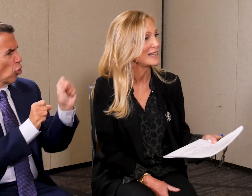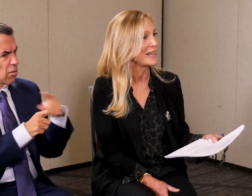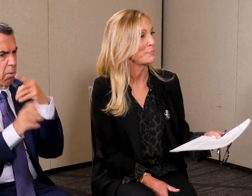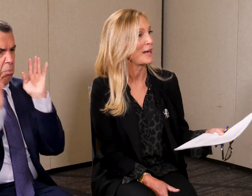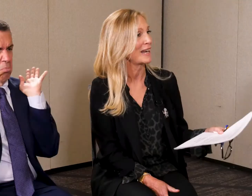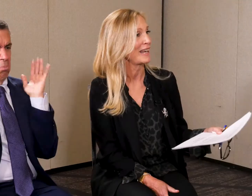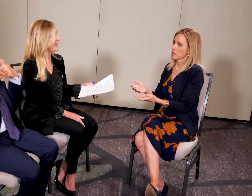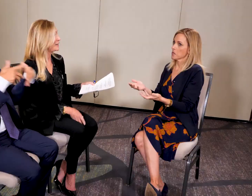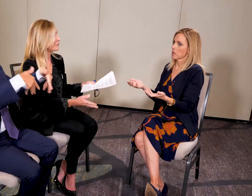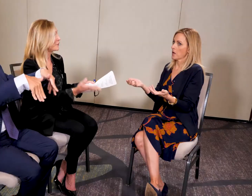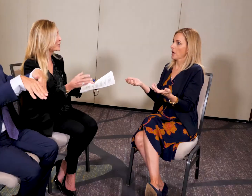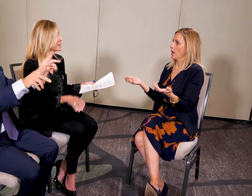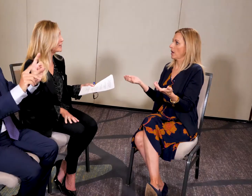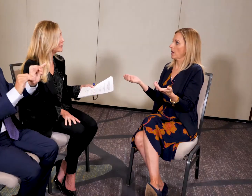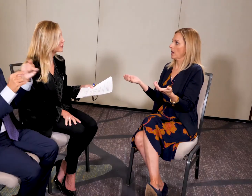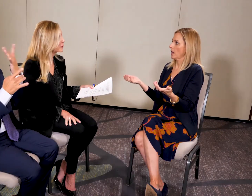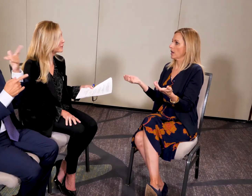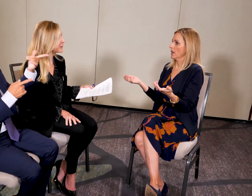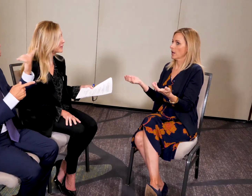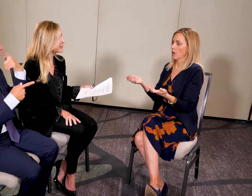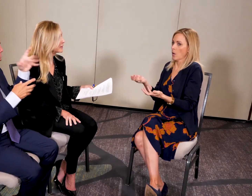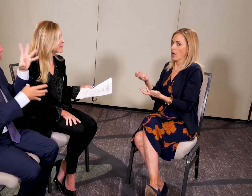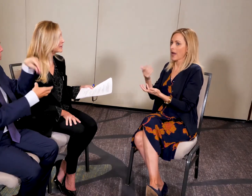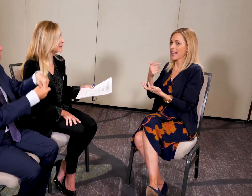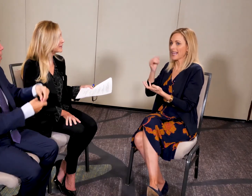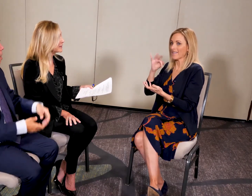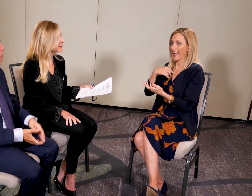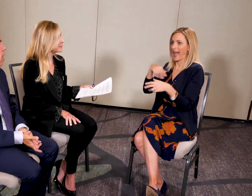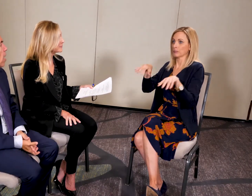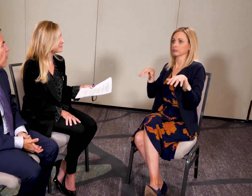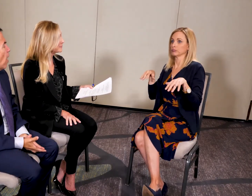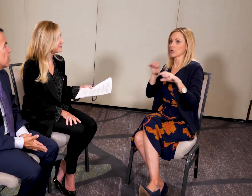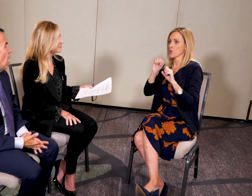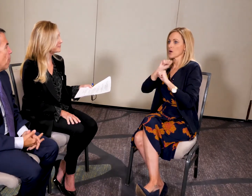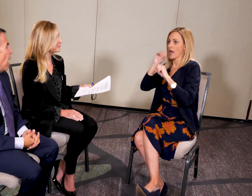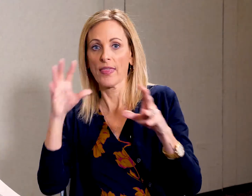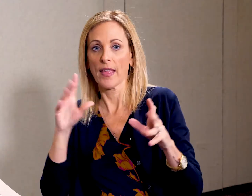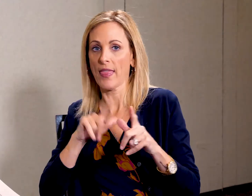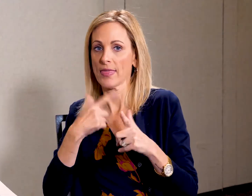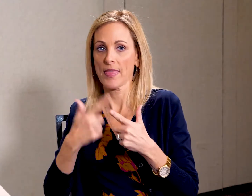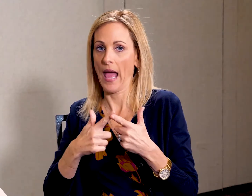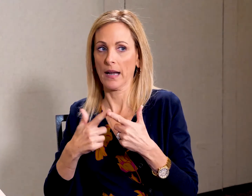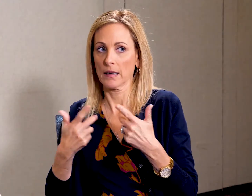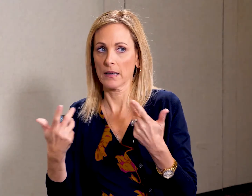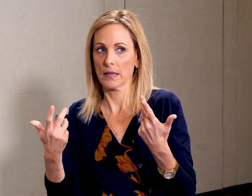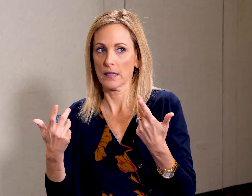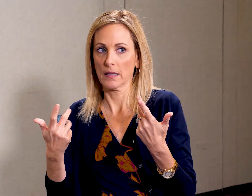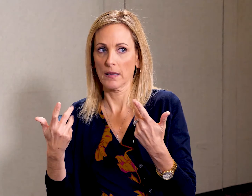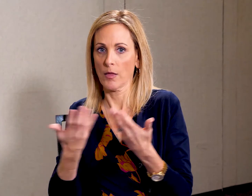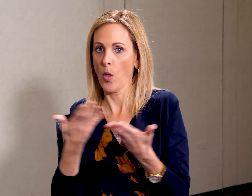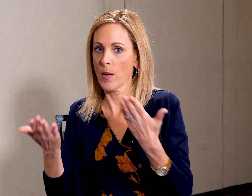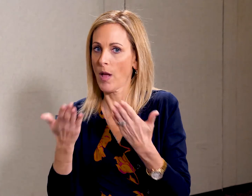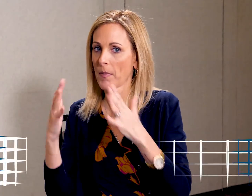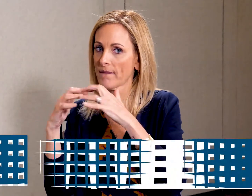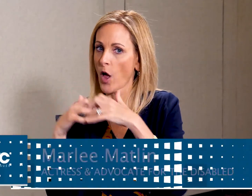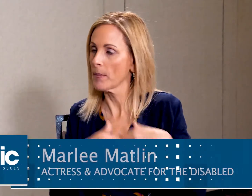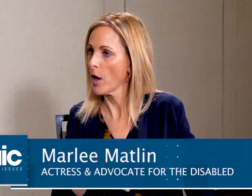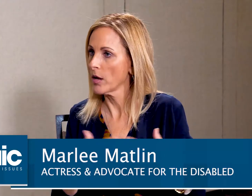sat back and focused in on your career. If I sat back and relied on my career, I